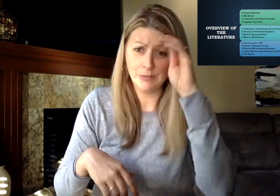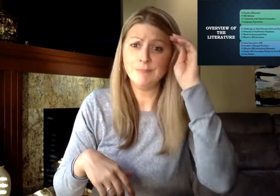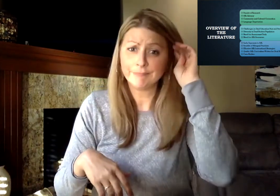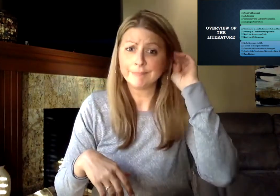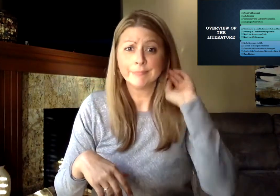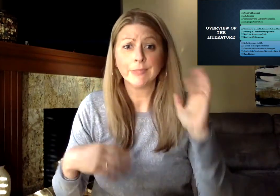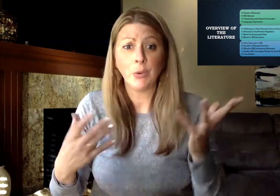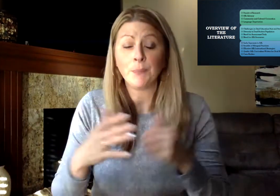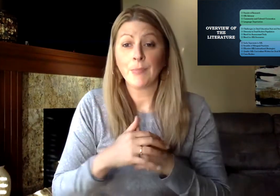find.